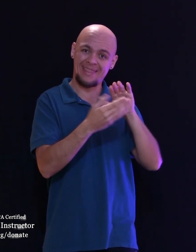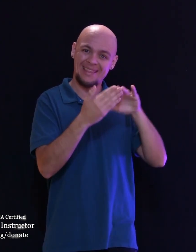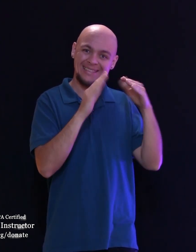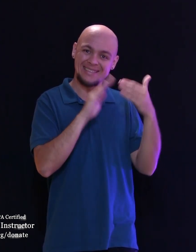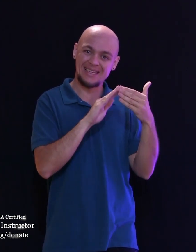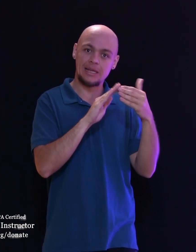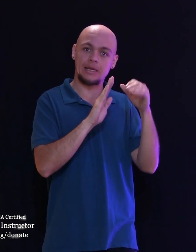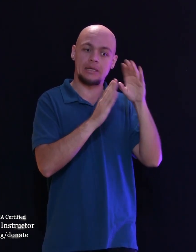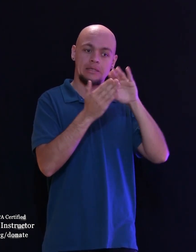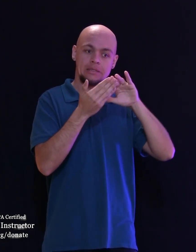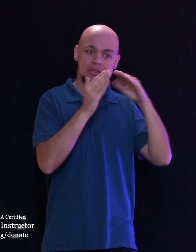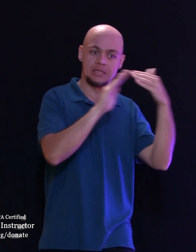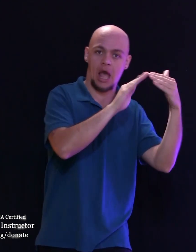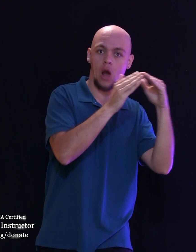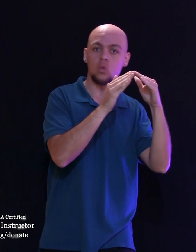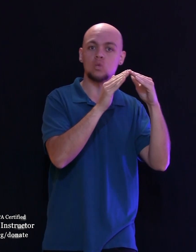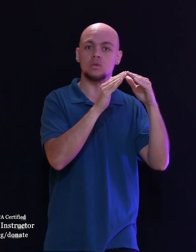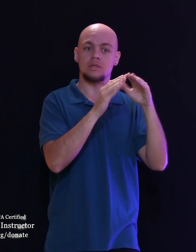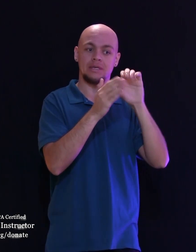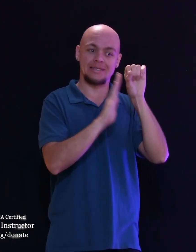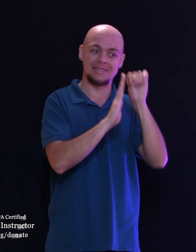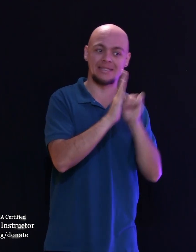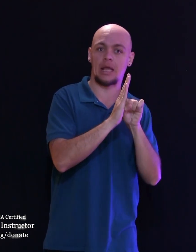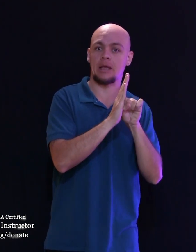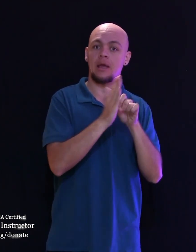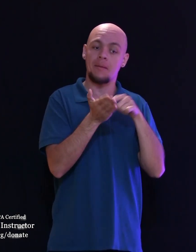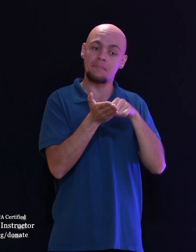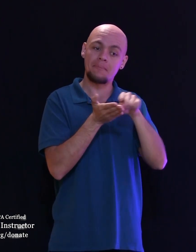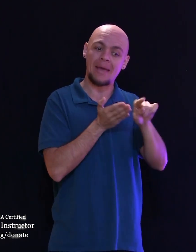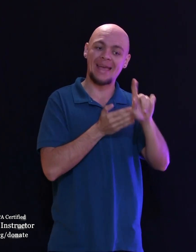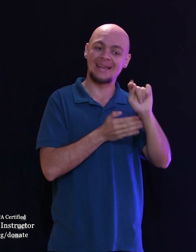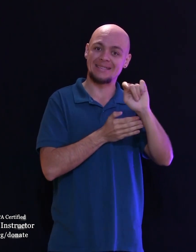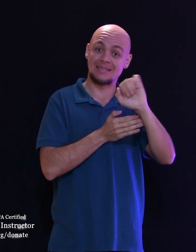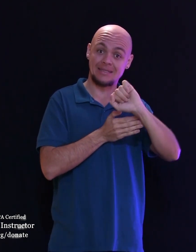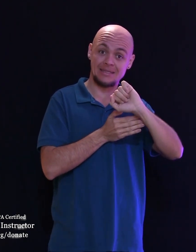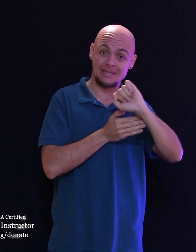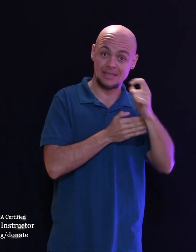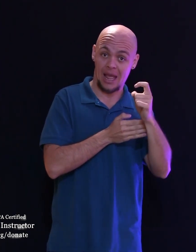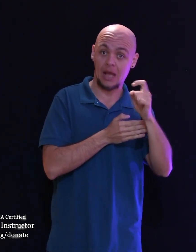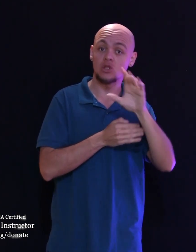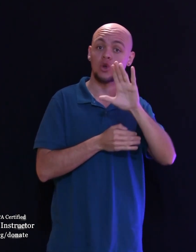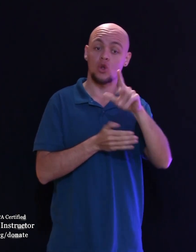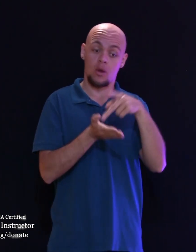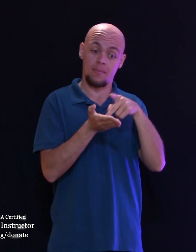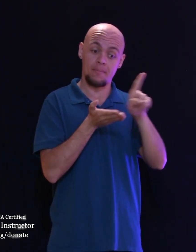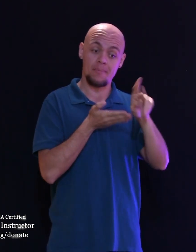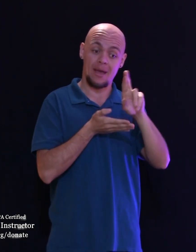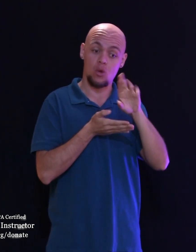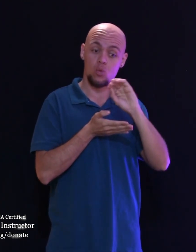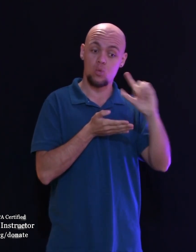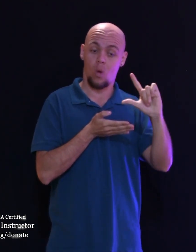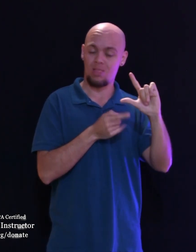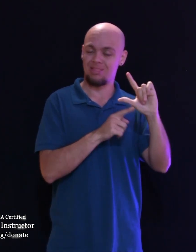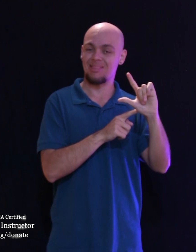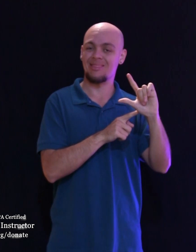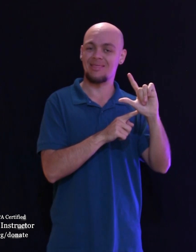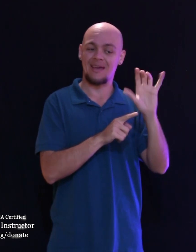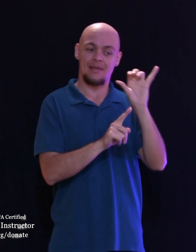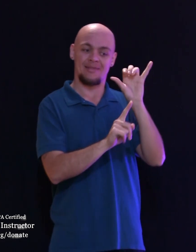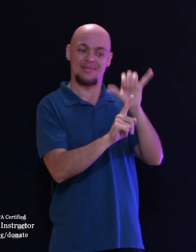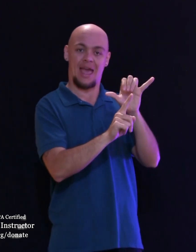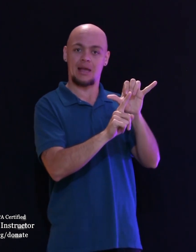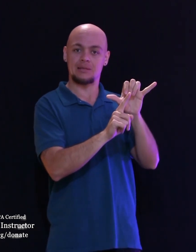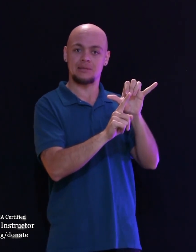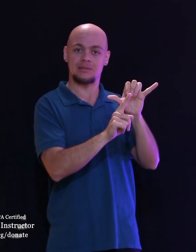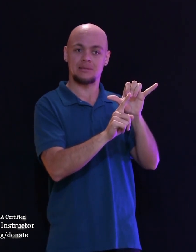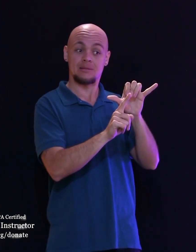or state, when you start having to pay taxes on your payroll, see, now